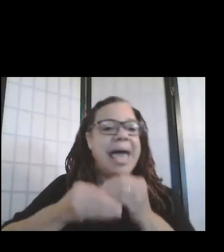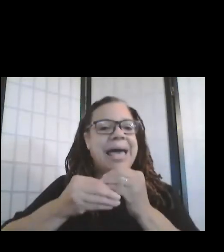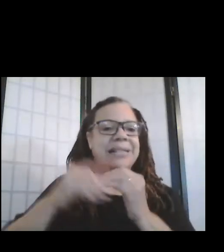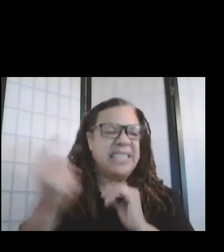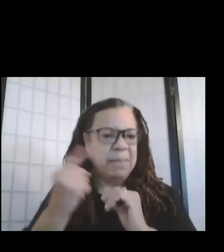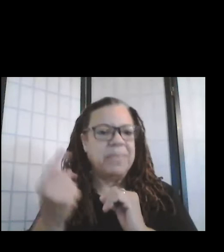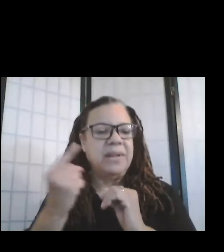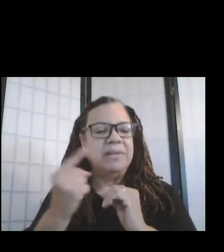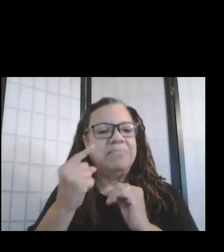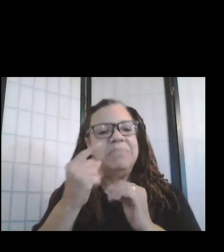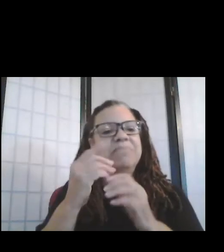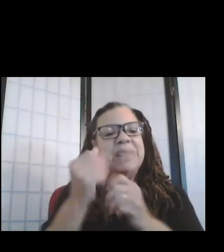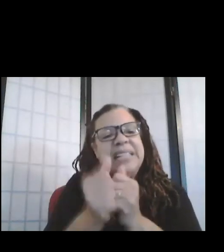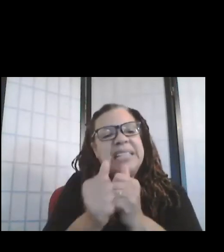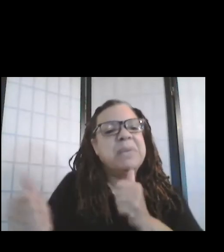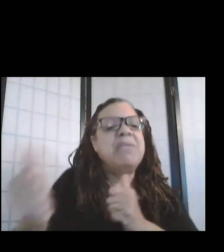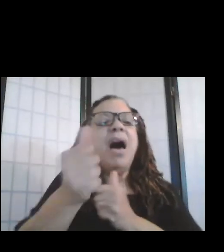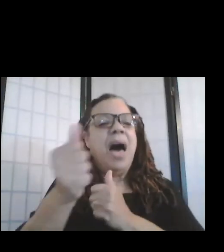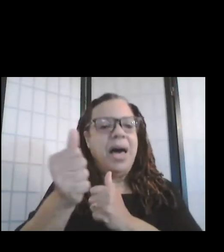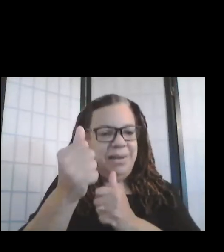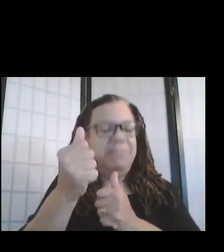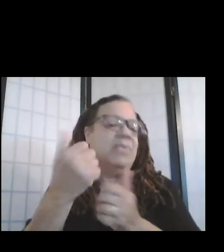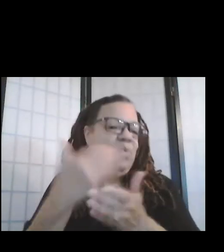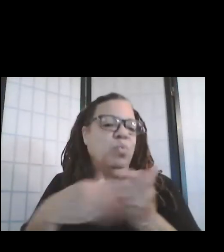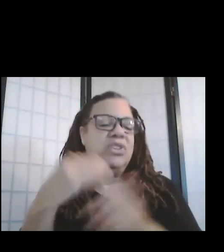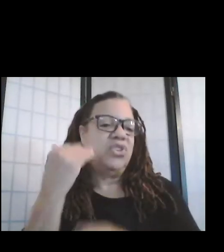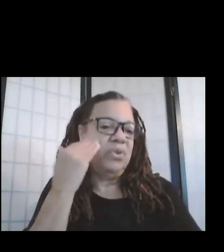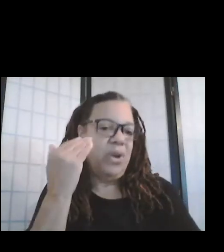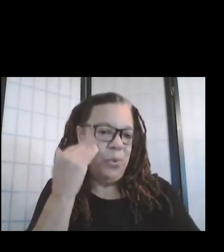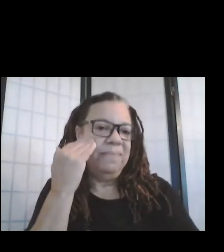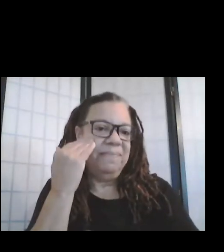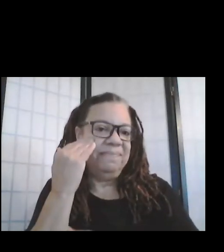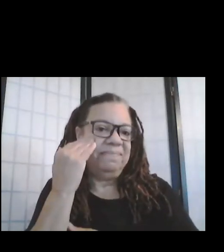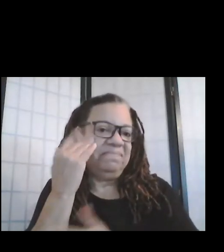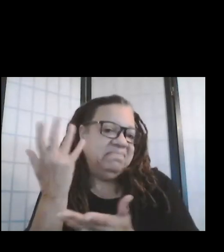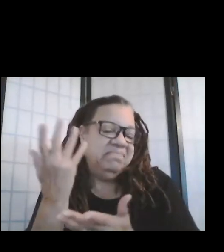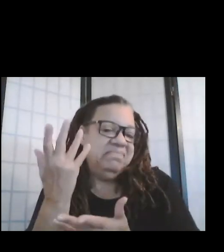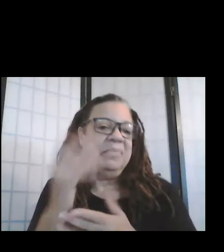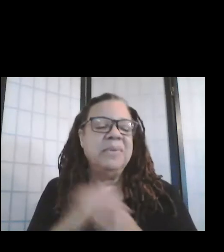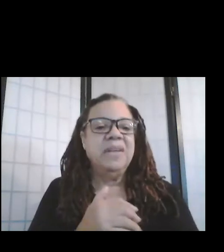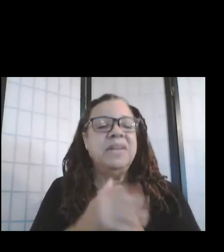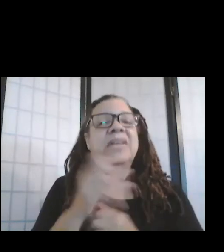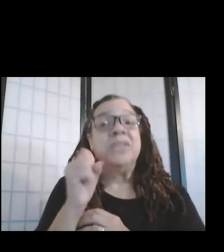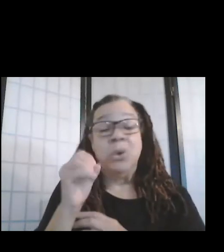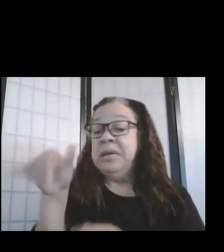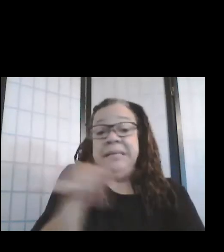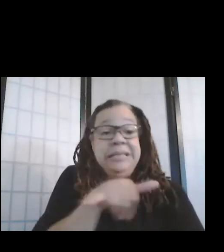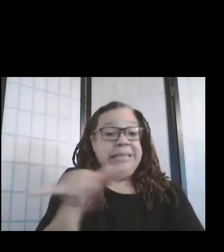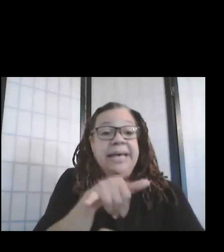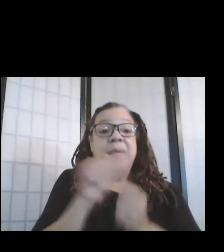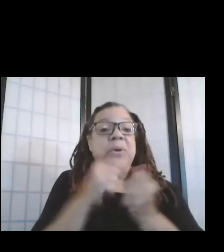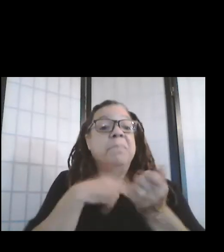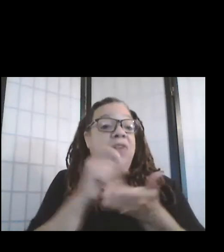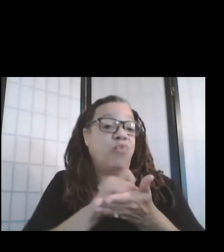it beyond the familiar, and maybe goes beyond the notes on the page. And so